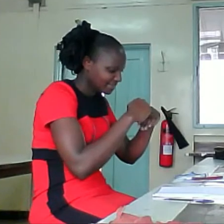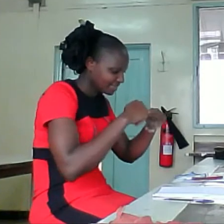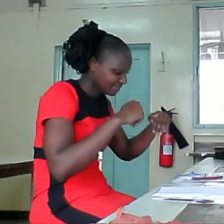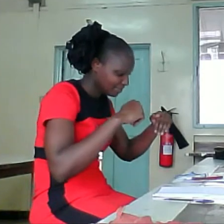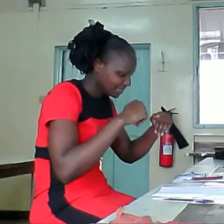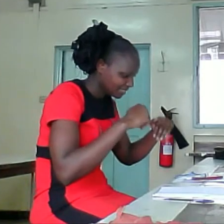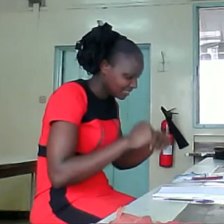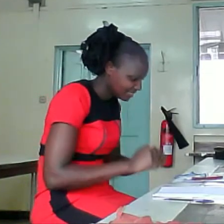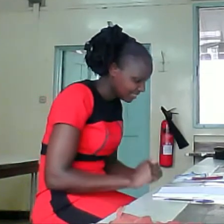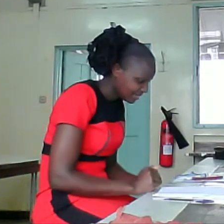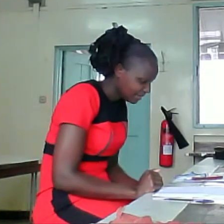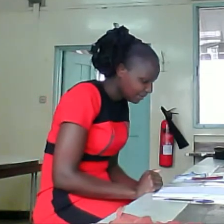separate.